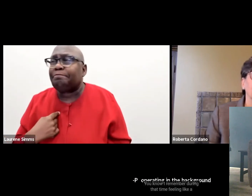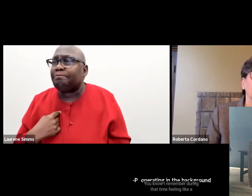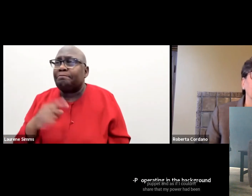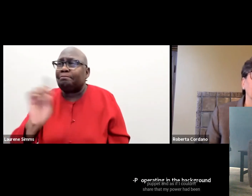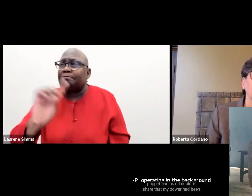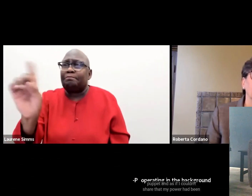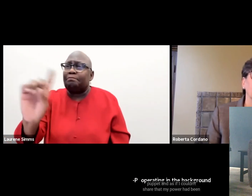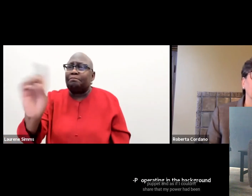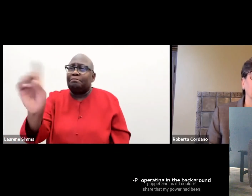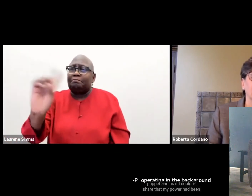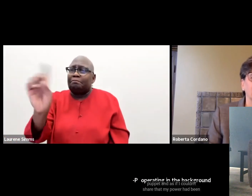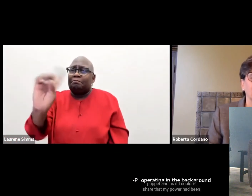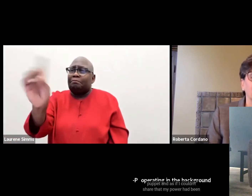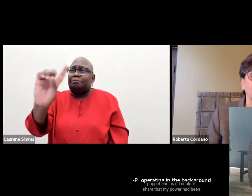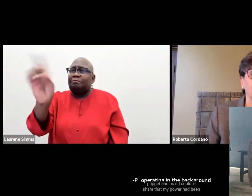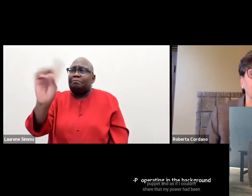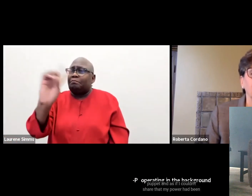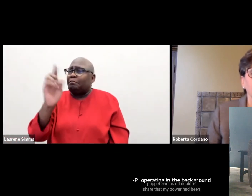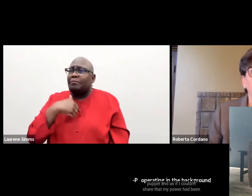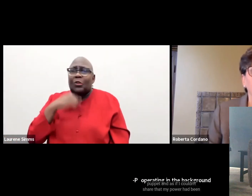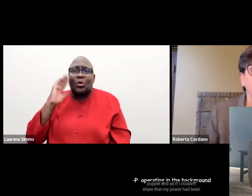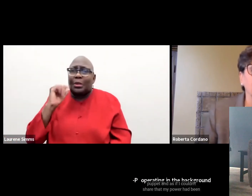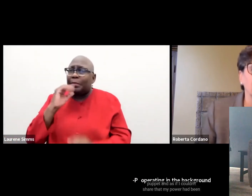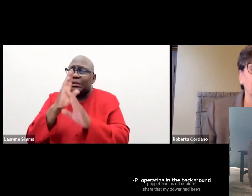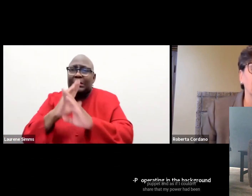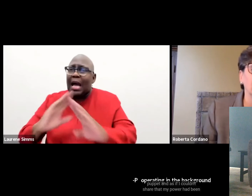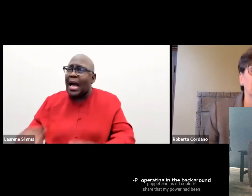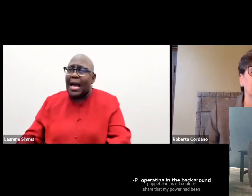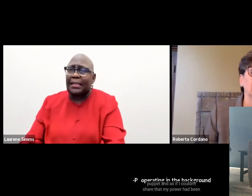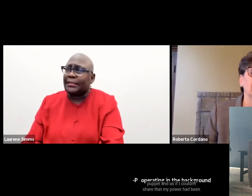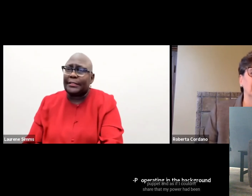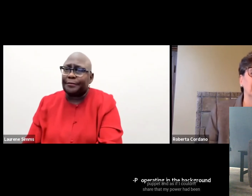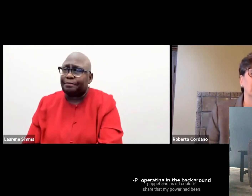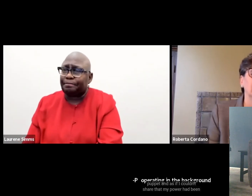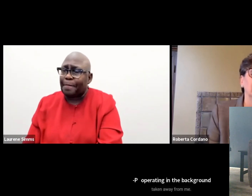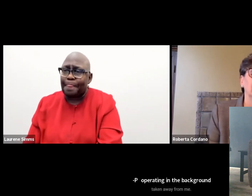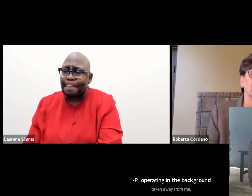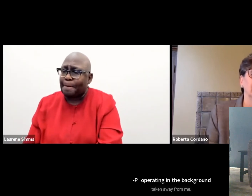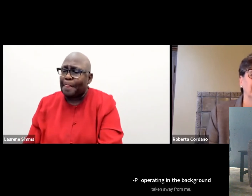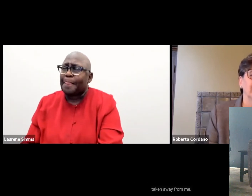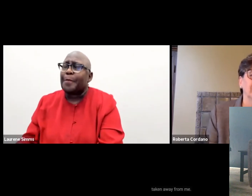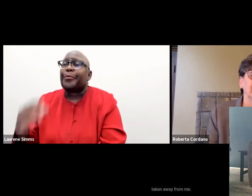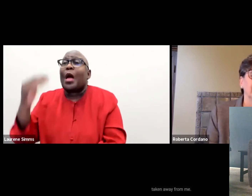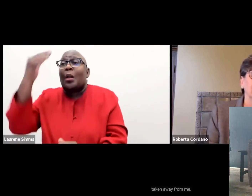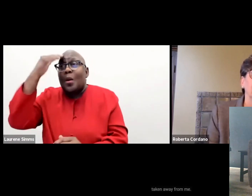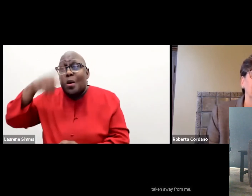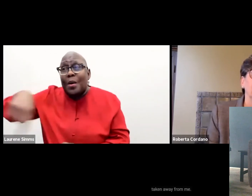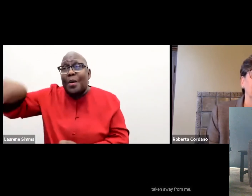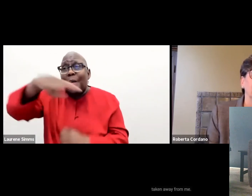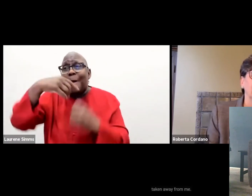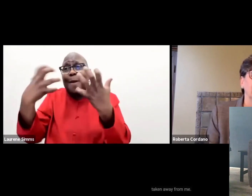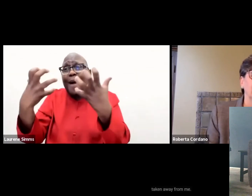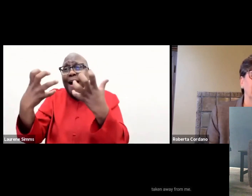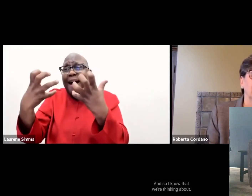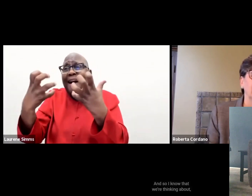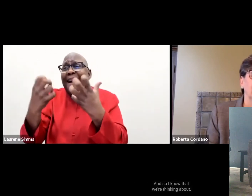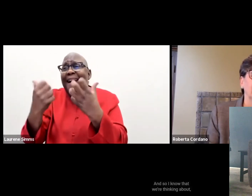I remember during that time I had a puppet and I couldn't share that my power had been silenced and taken away from